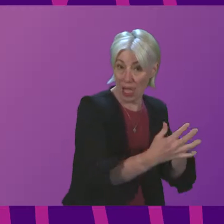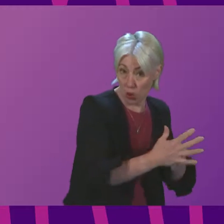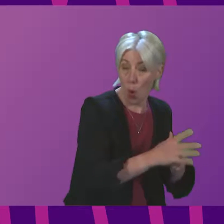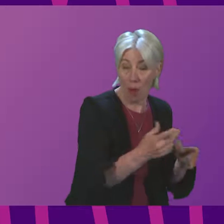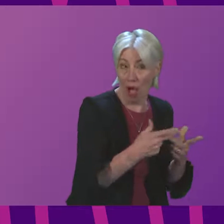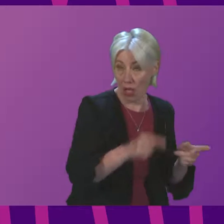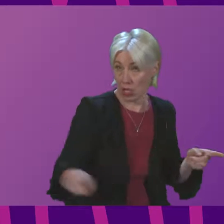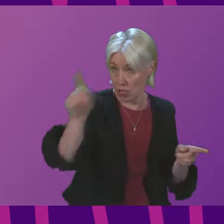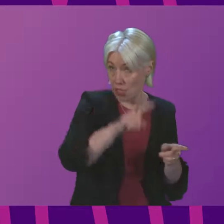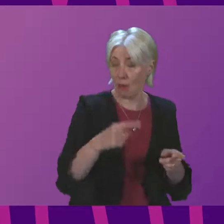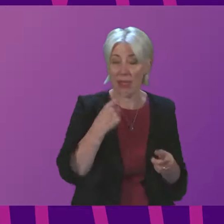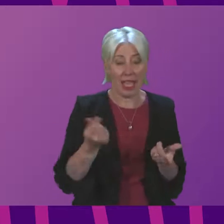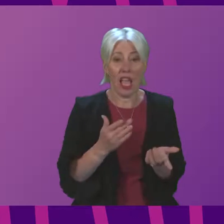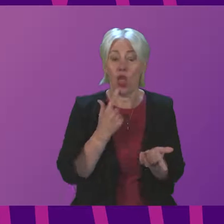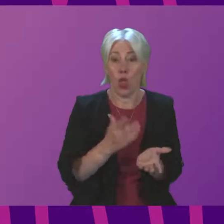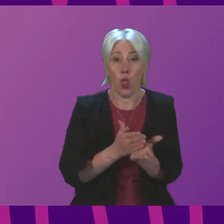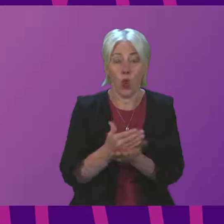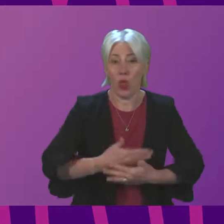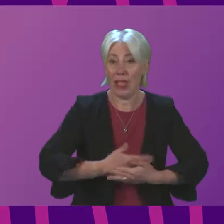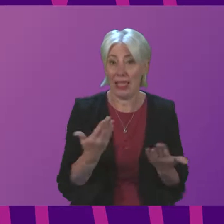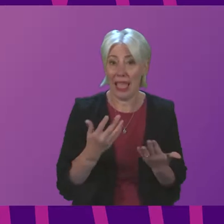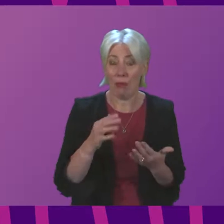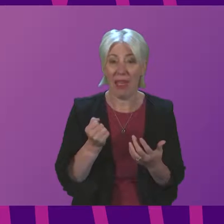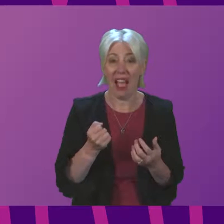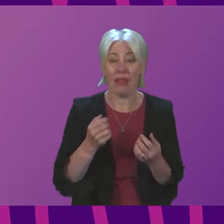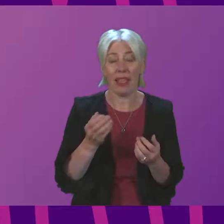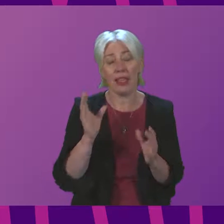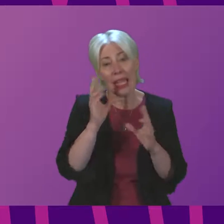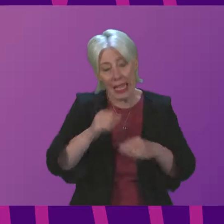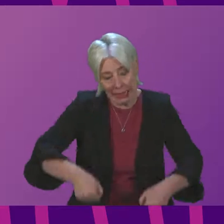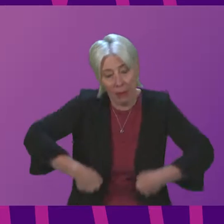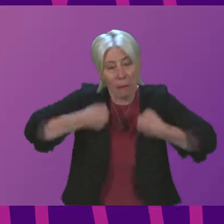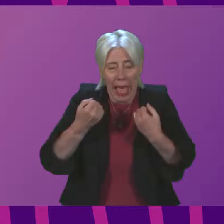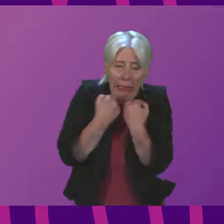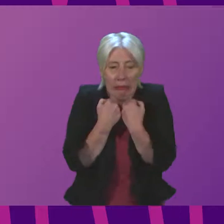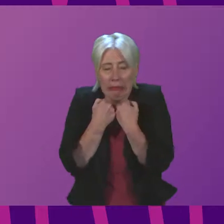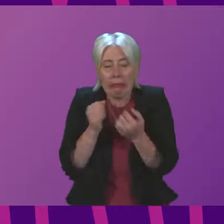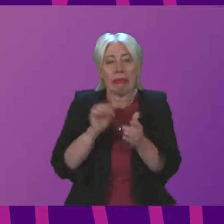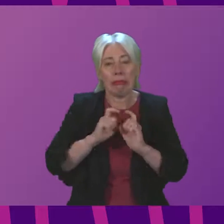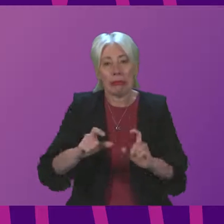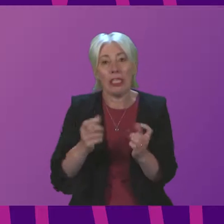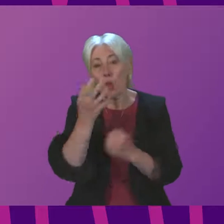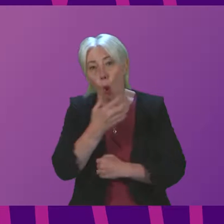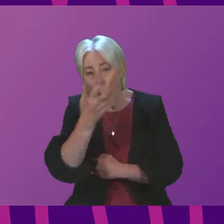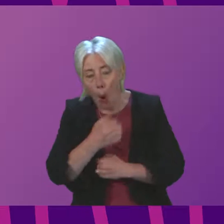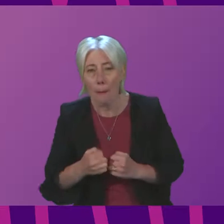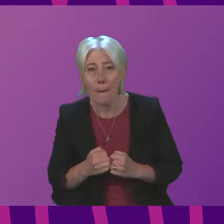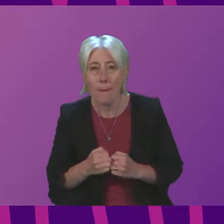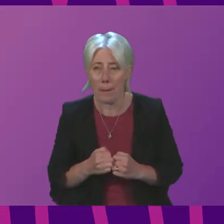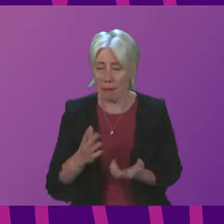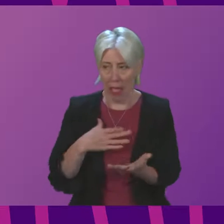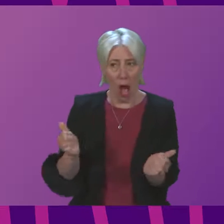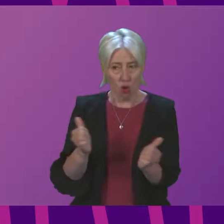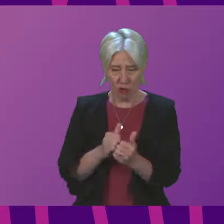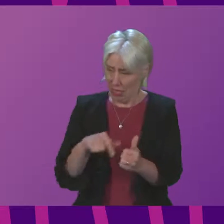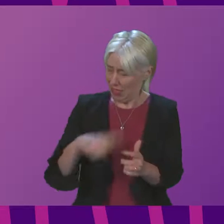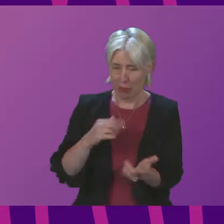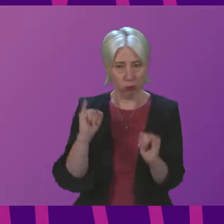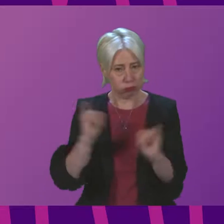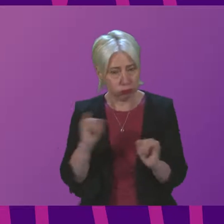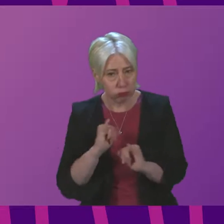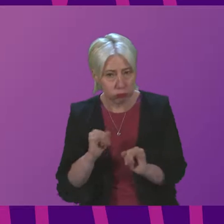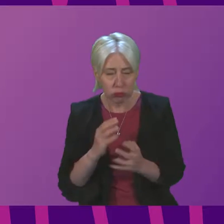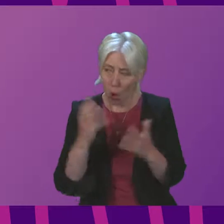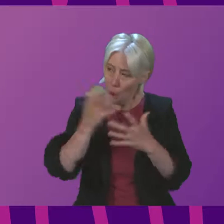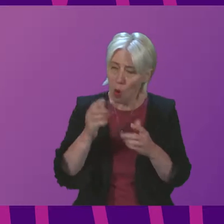is